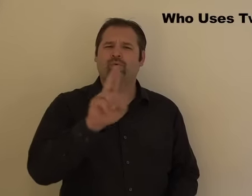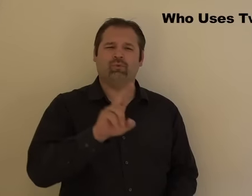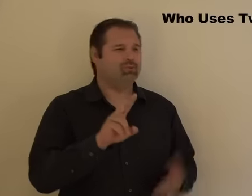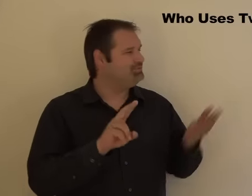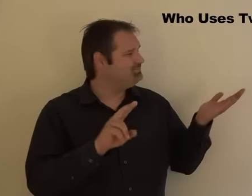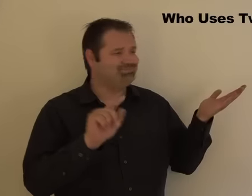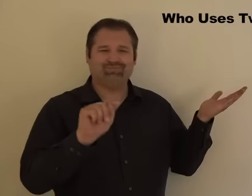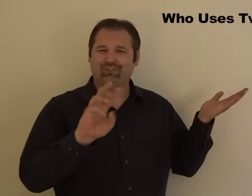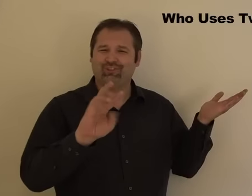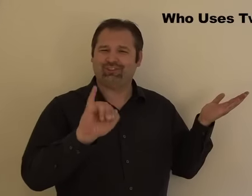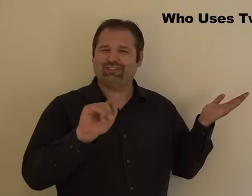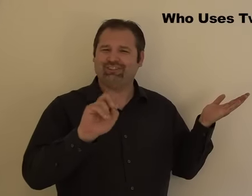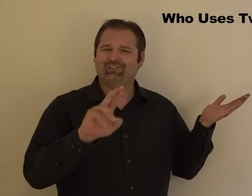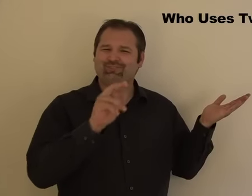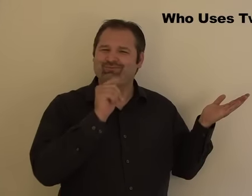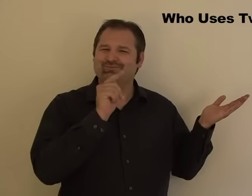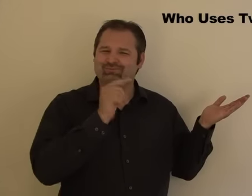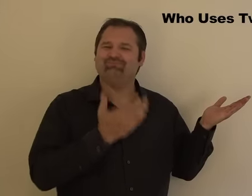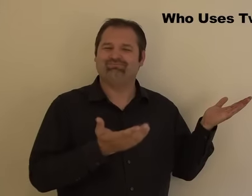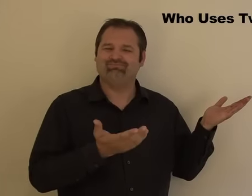So who uses Twitter?